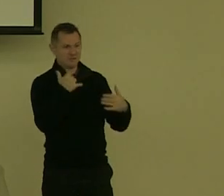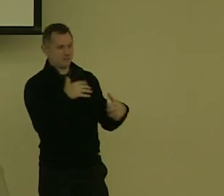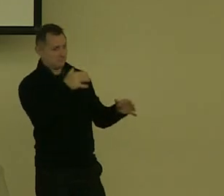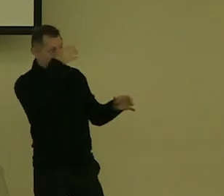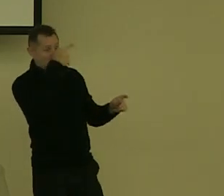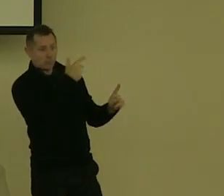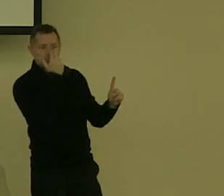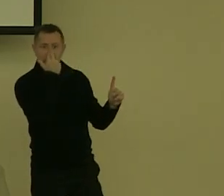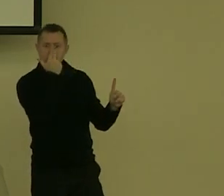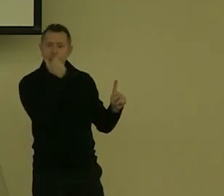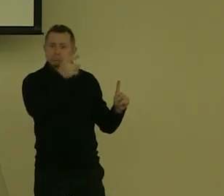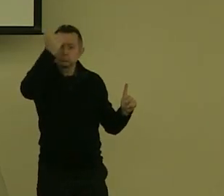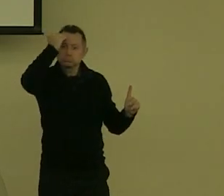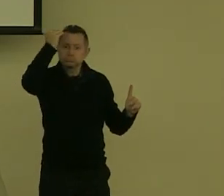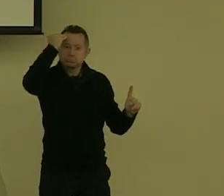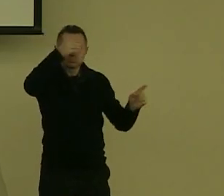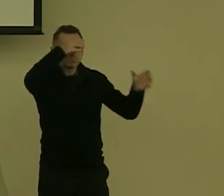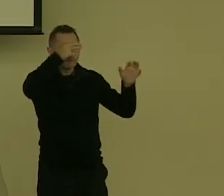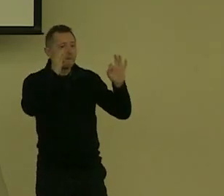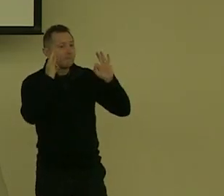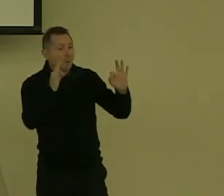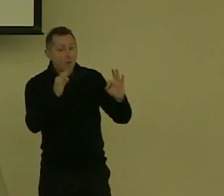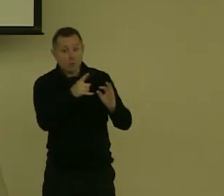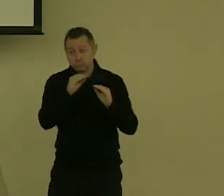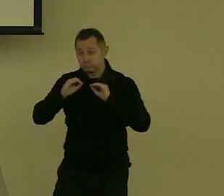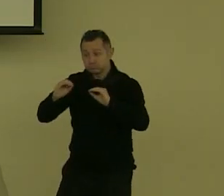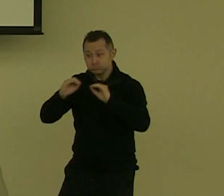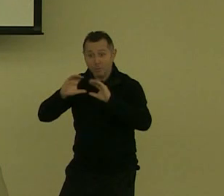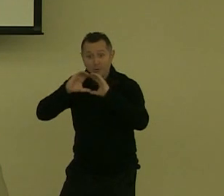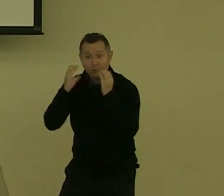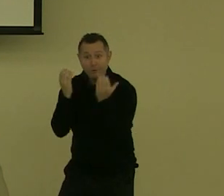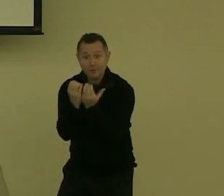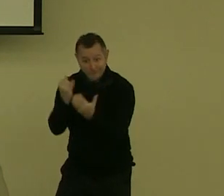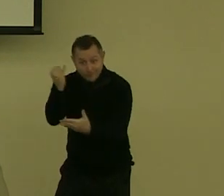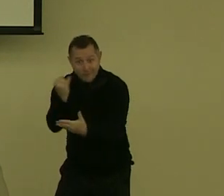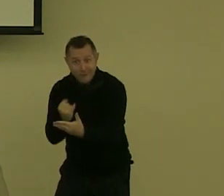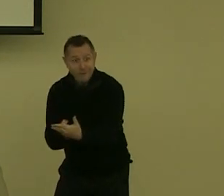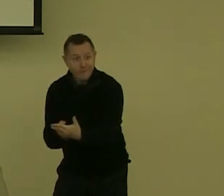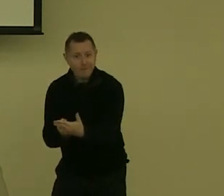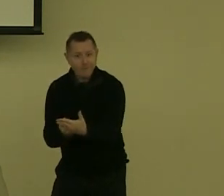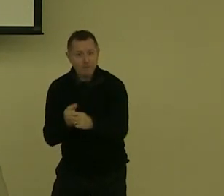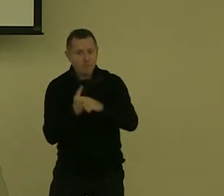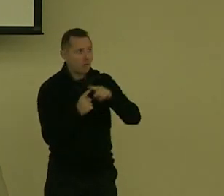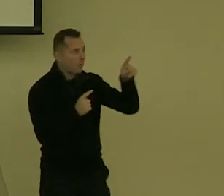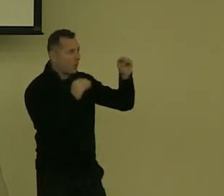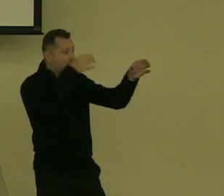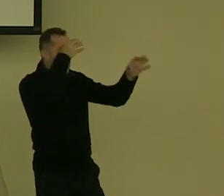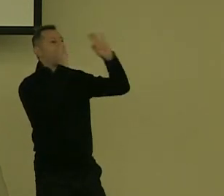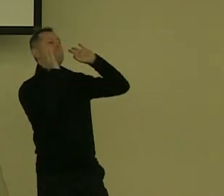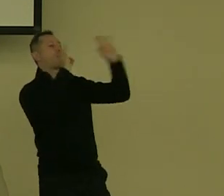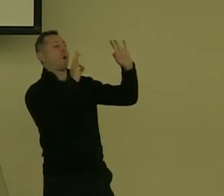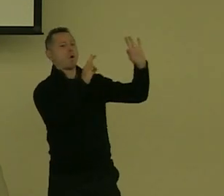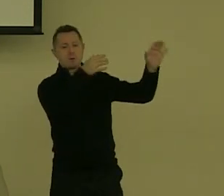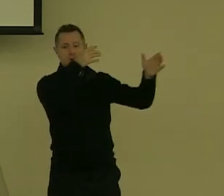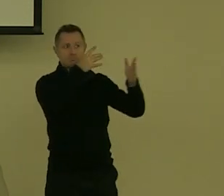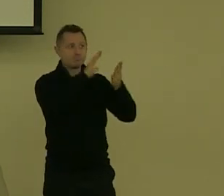and comics? You sure can. So I don't do much scholarship personally. I'm more of a